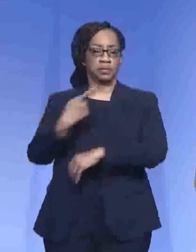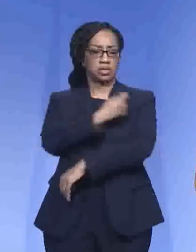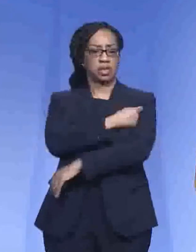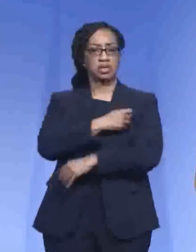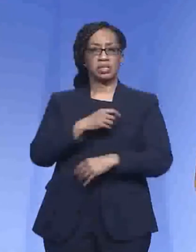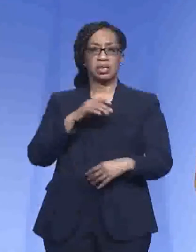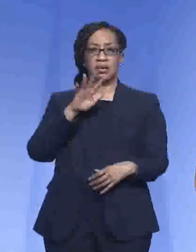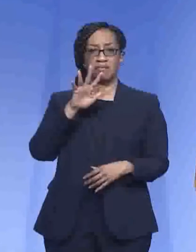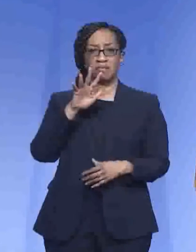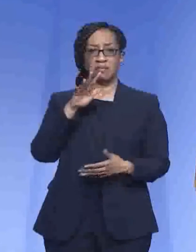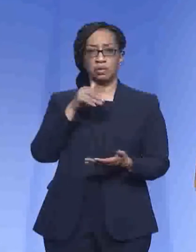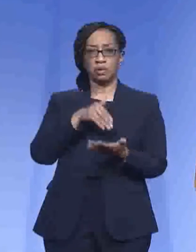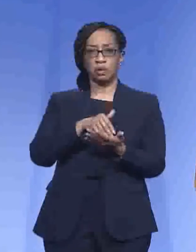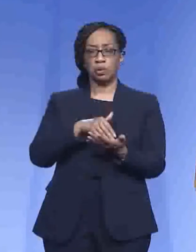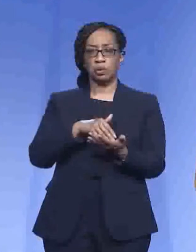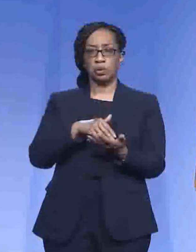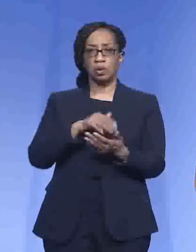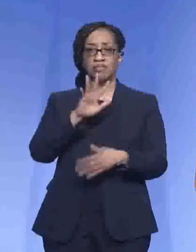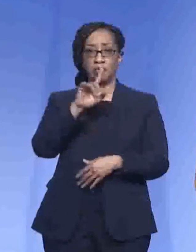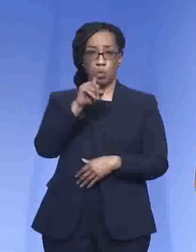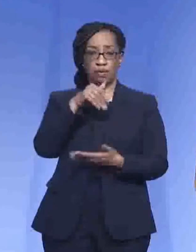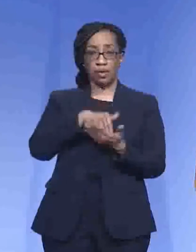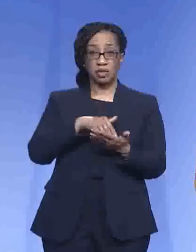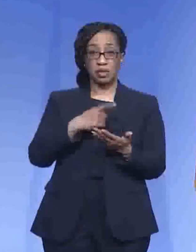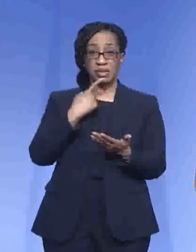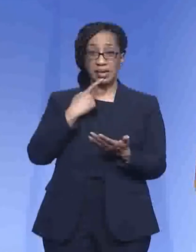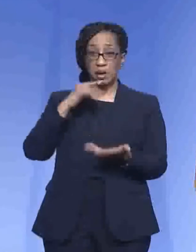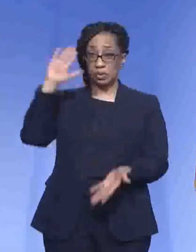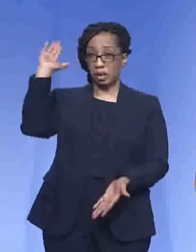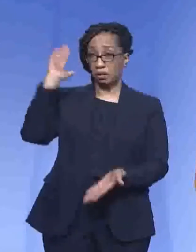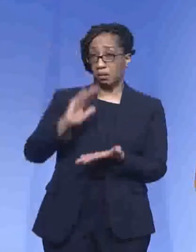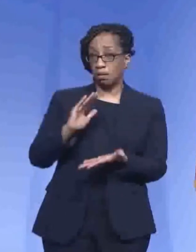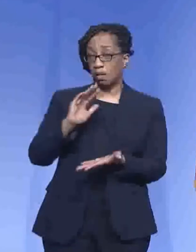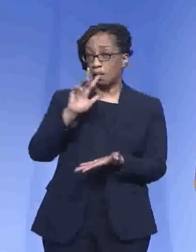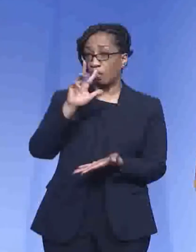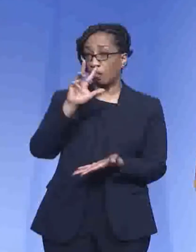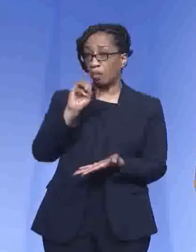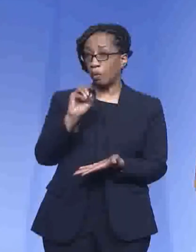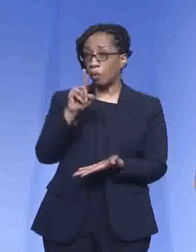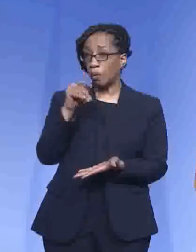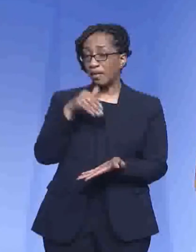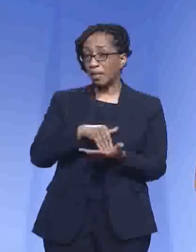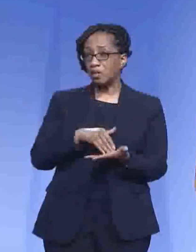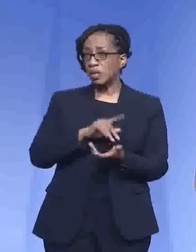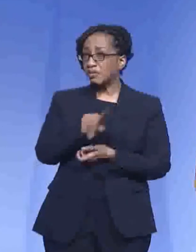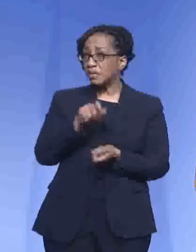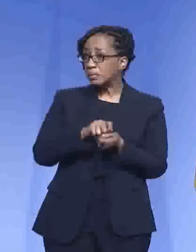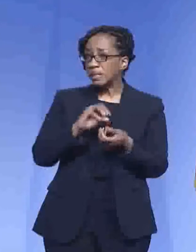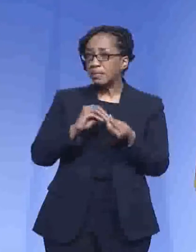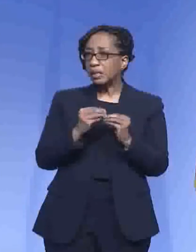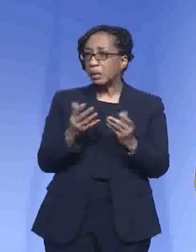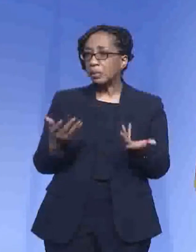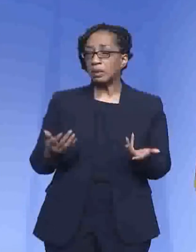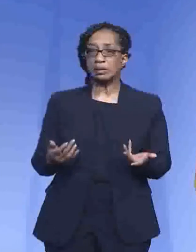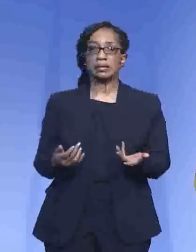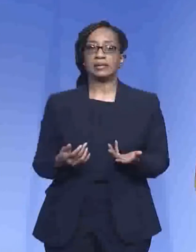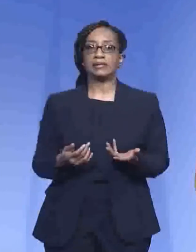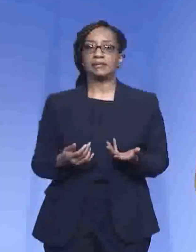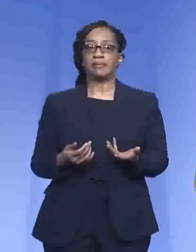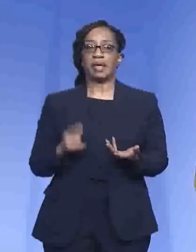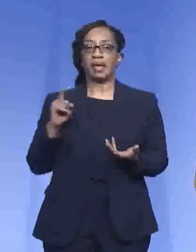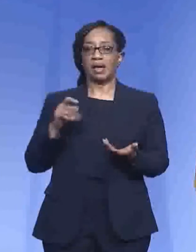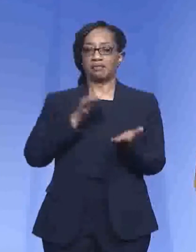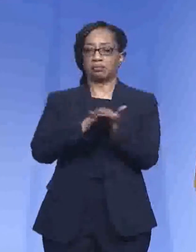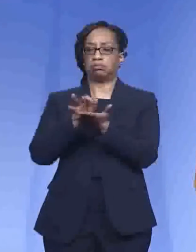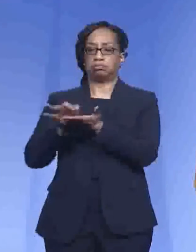dose stockpile is now down to about 30,000. Is there a more specific number we can have on that? No, I'll have to get the